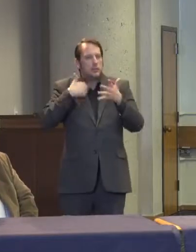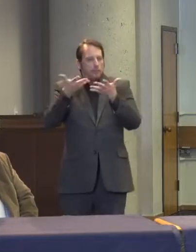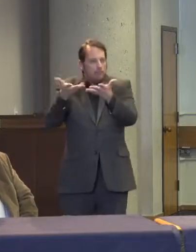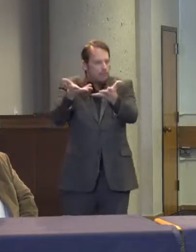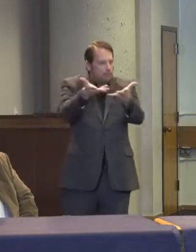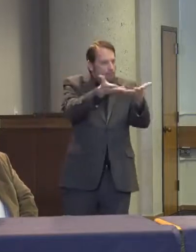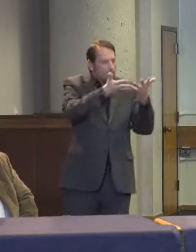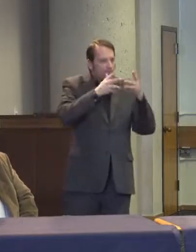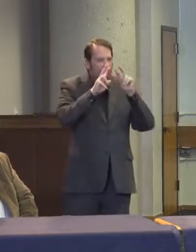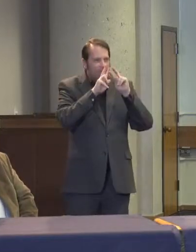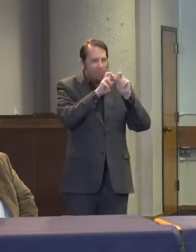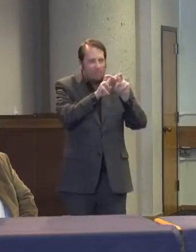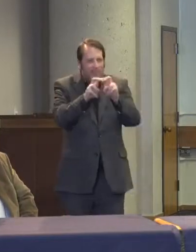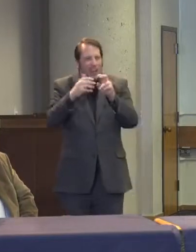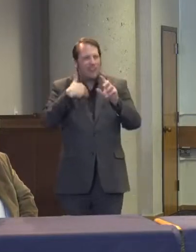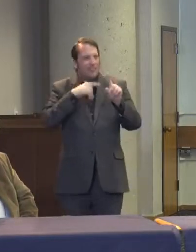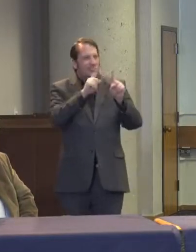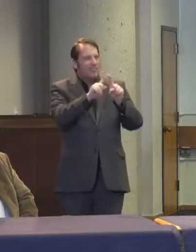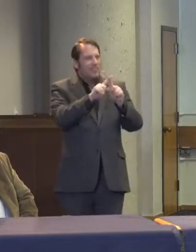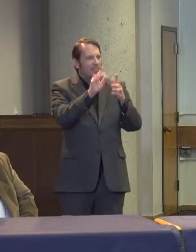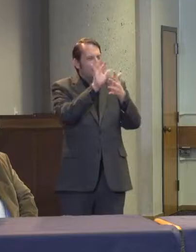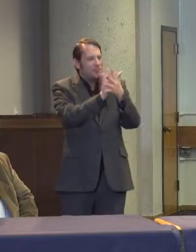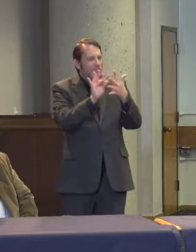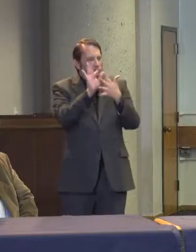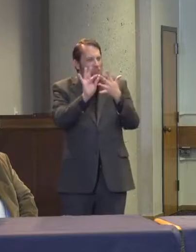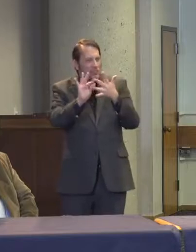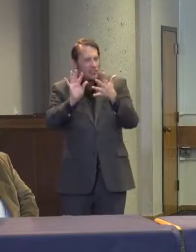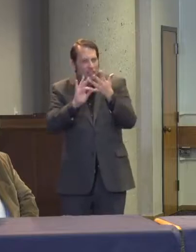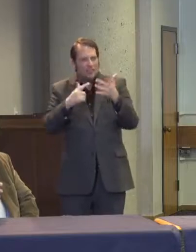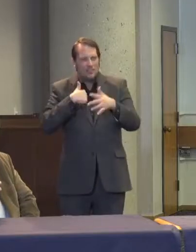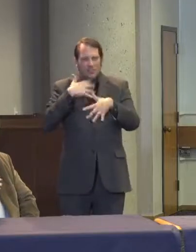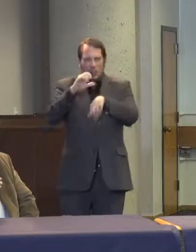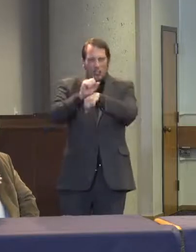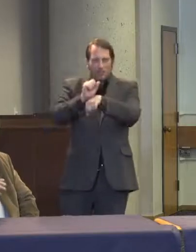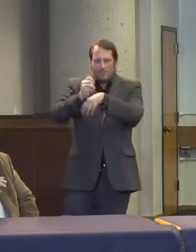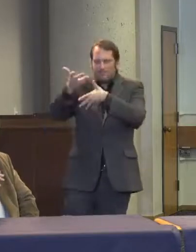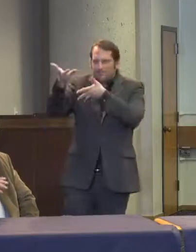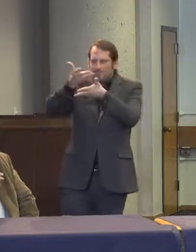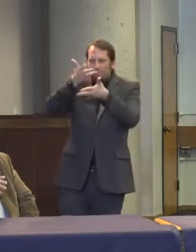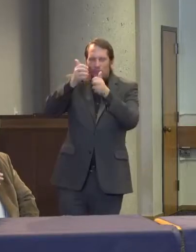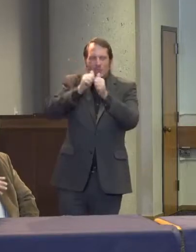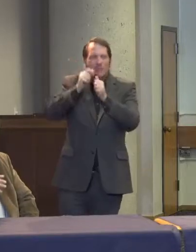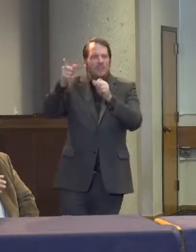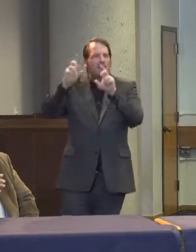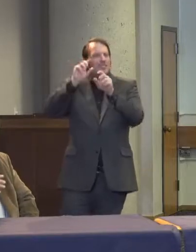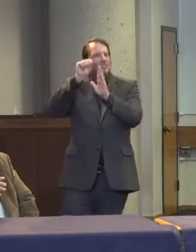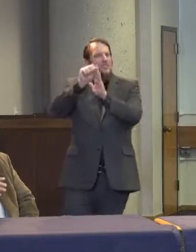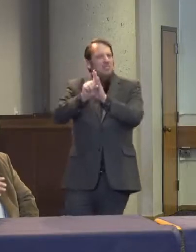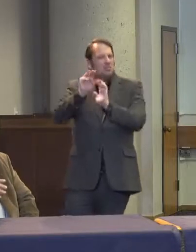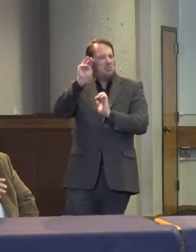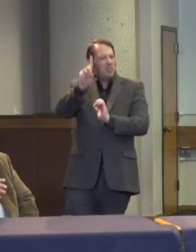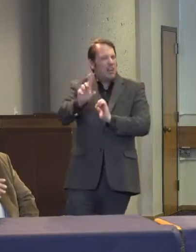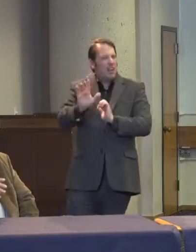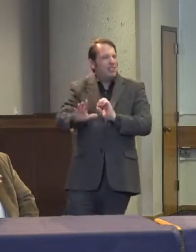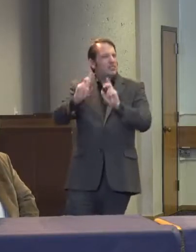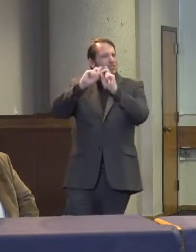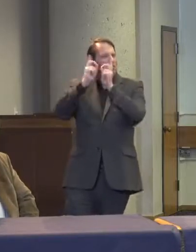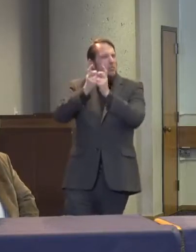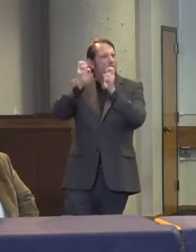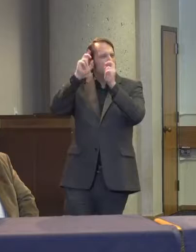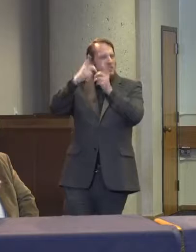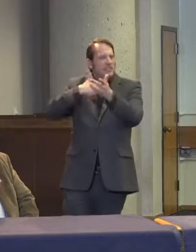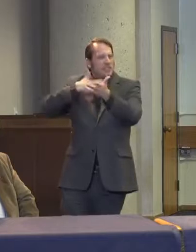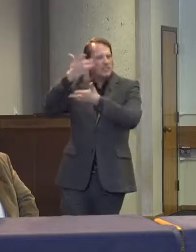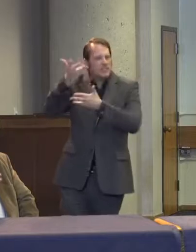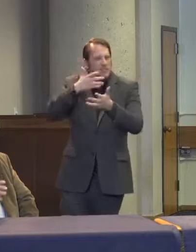state of Maryland, Maryland State Department of Education around that right now. But whatever we do with that fourth marking period grade, we're